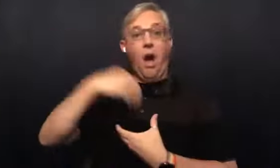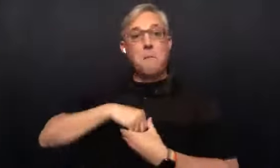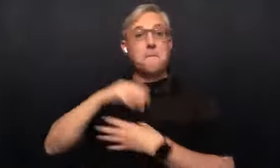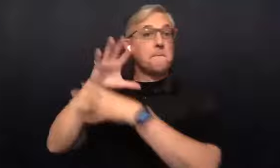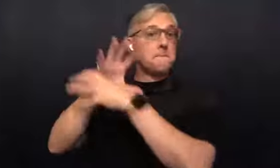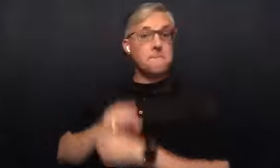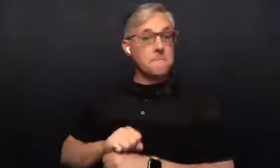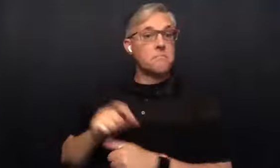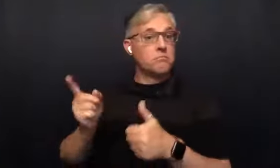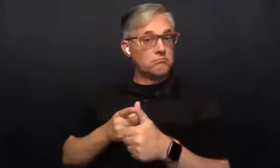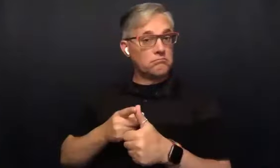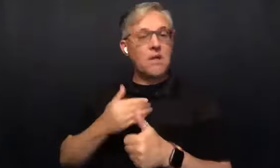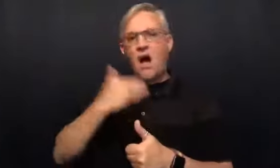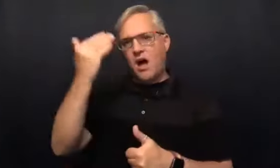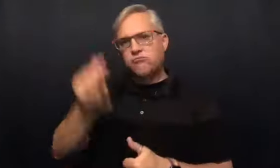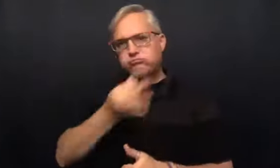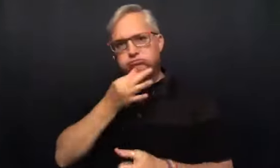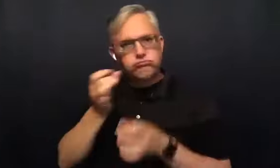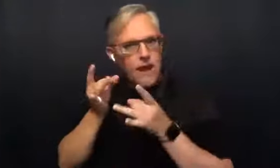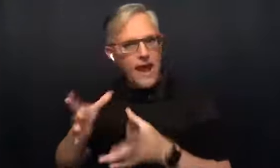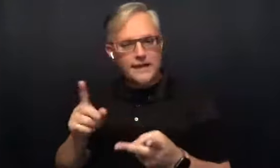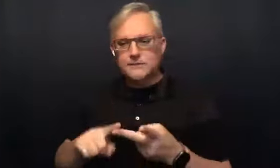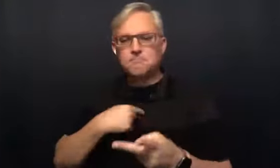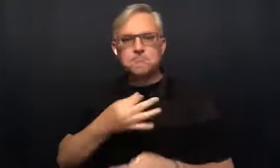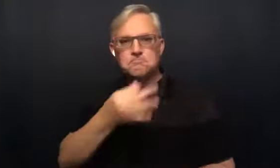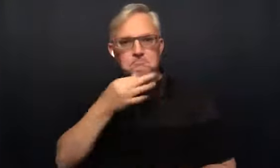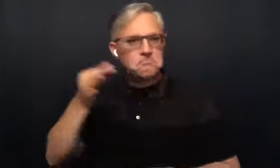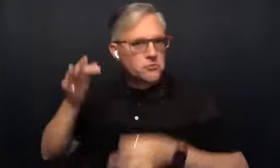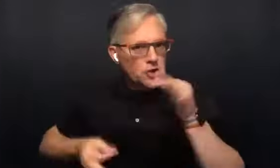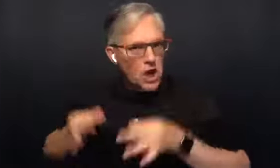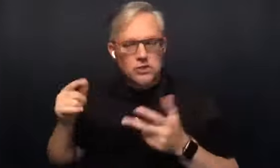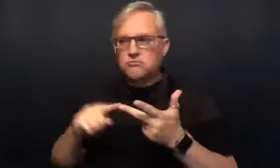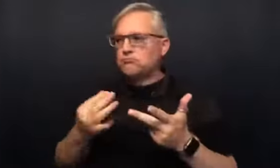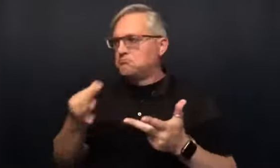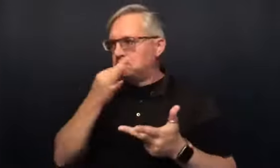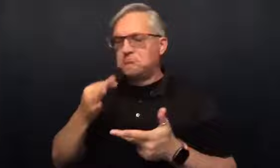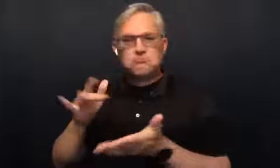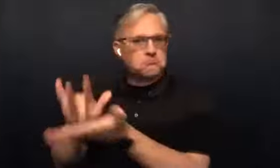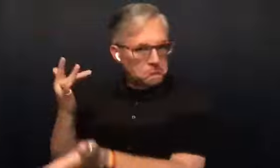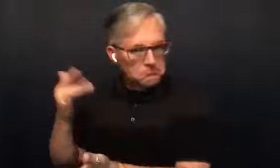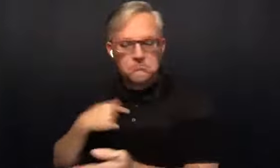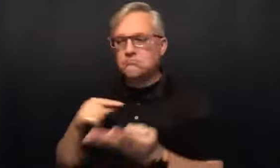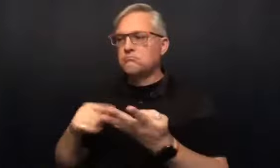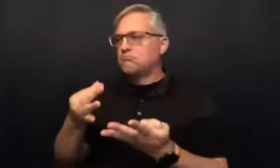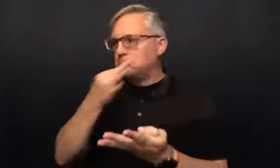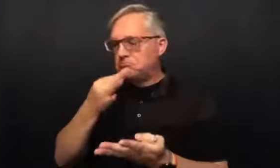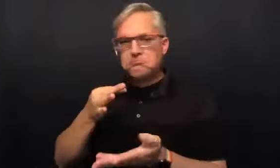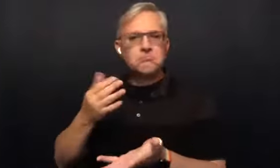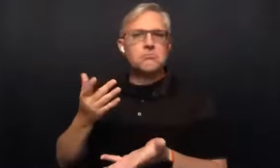how to hate, I know how to hurt, I know how to judge, I know how to criticize, I know how to keep score, I know how to take your inventory, I know how to shame, I know how to guilt